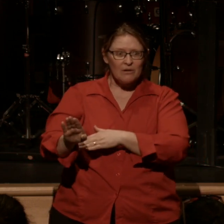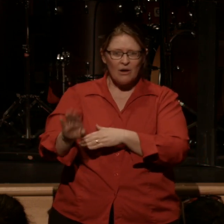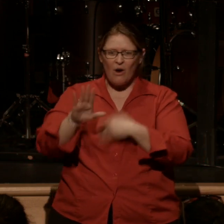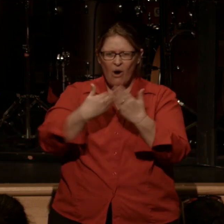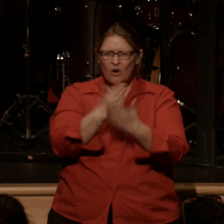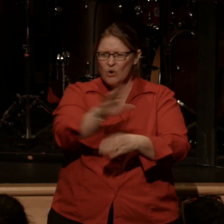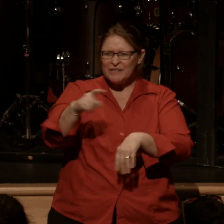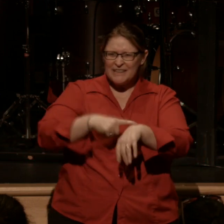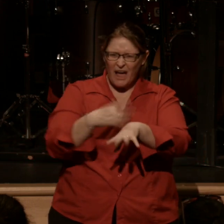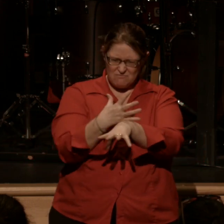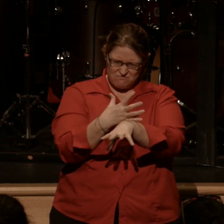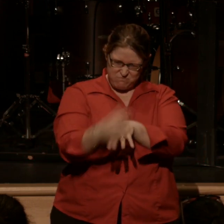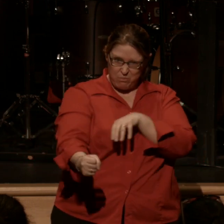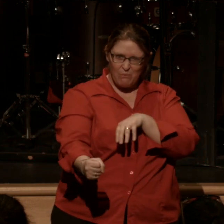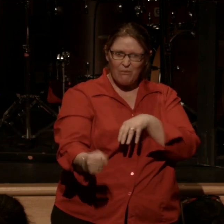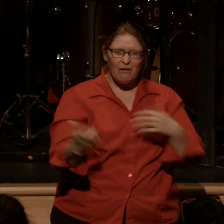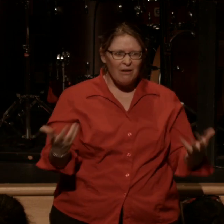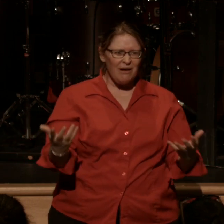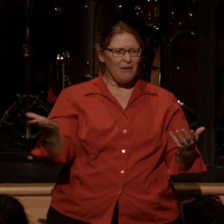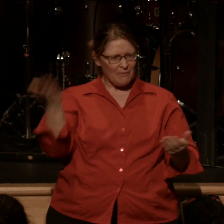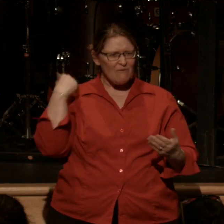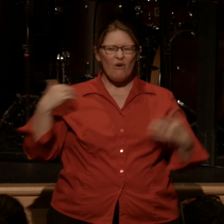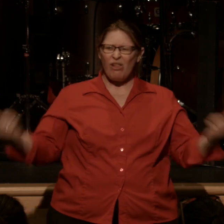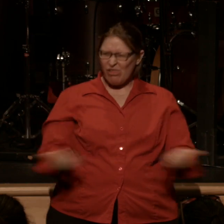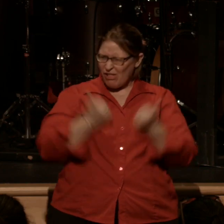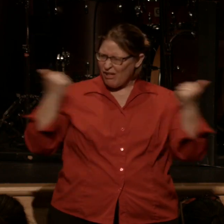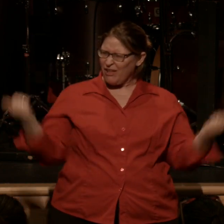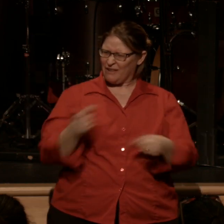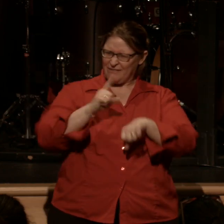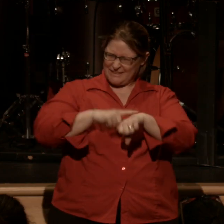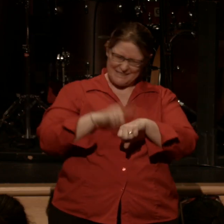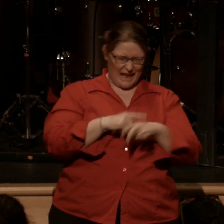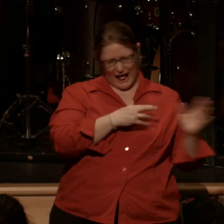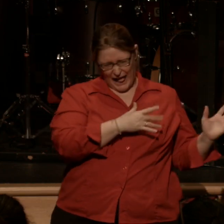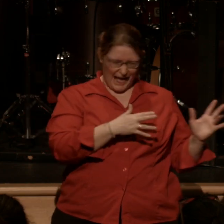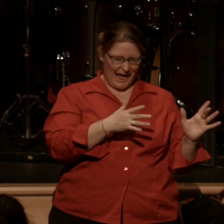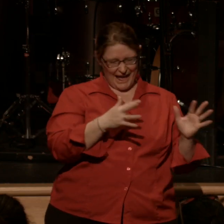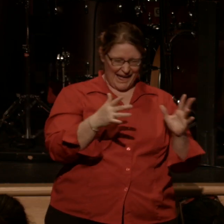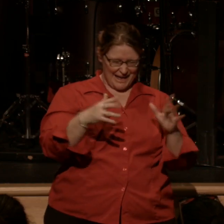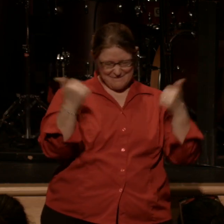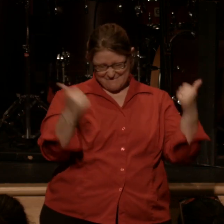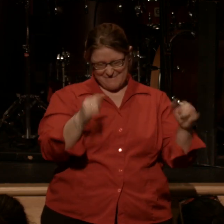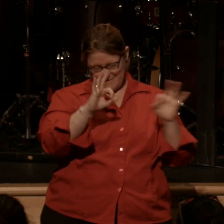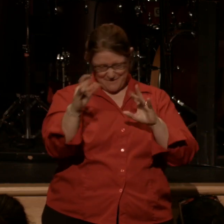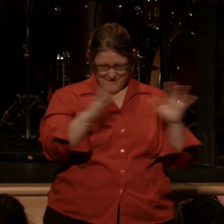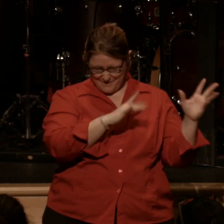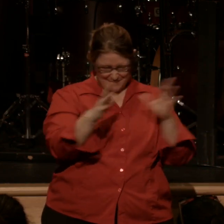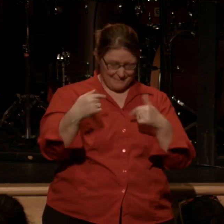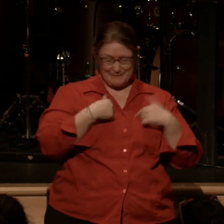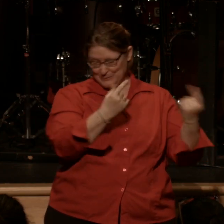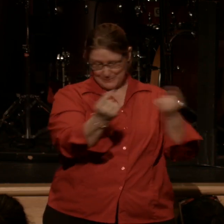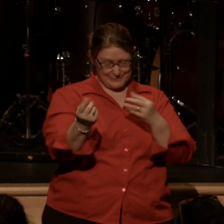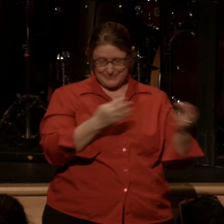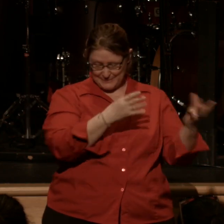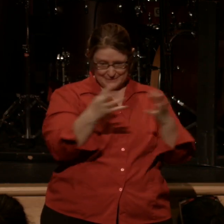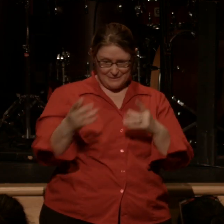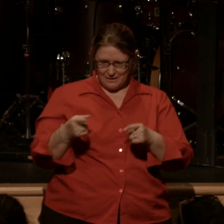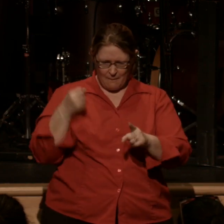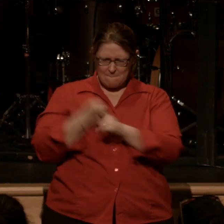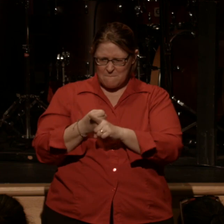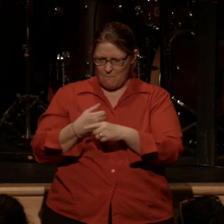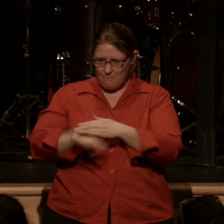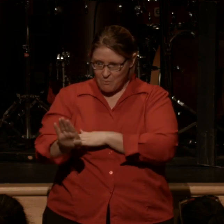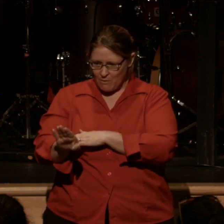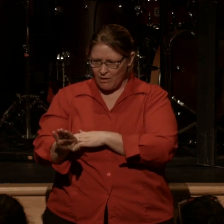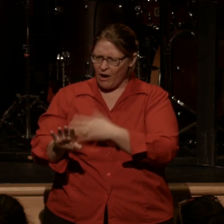all your time. So you had all this time up until your child was born, and then you feel like I have no time for me anymore. My kids need all my